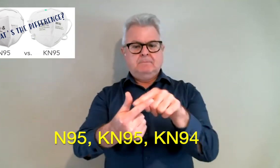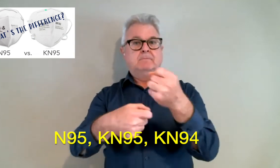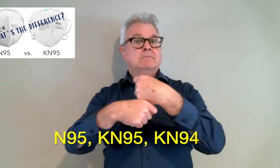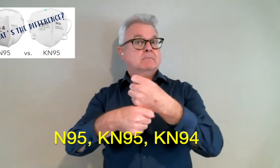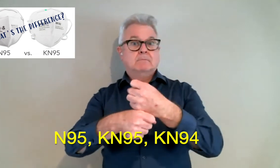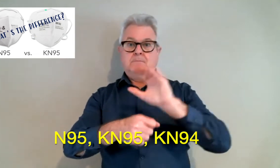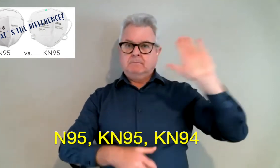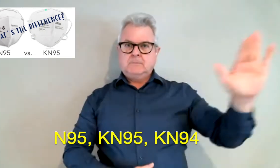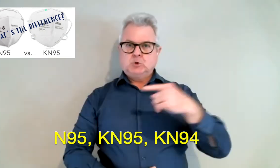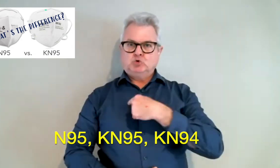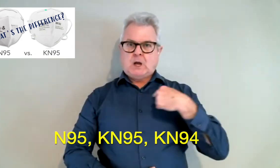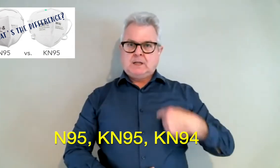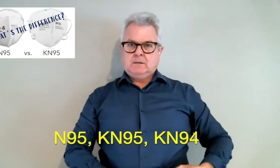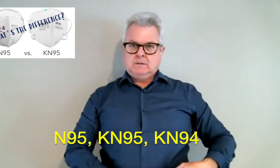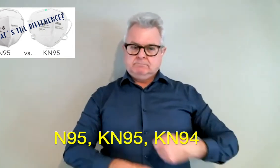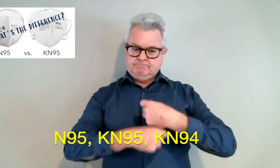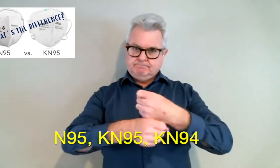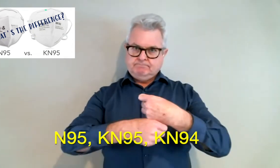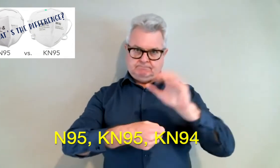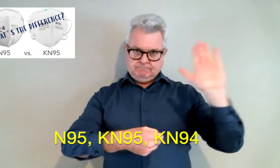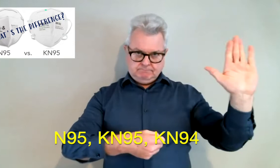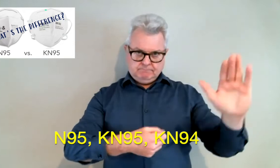are similar. They are both made in China,